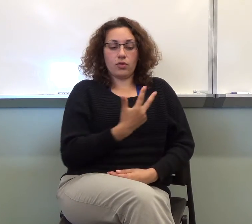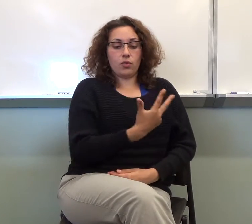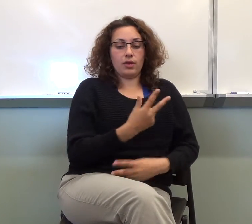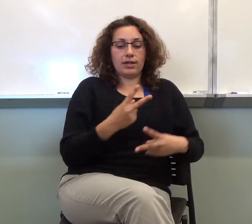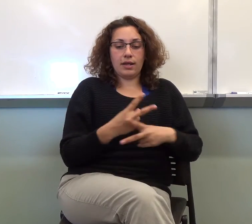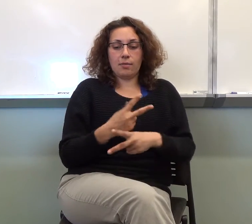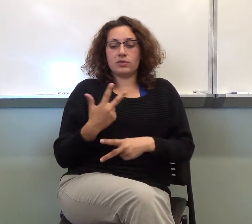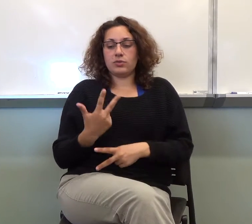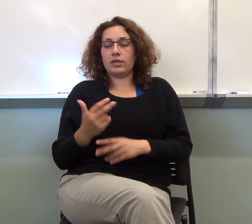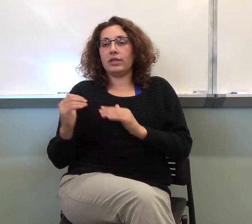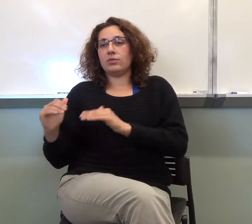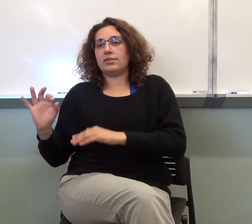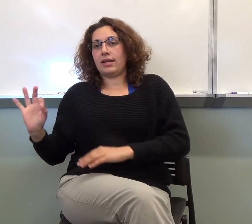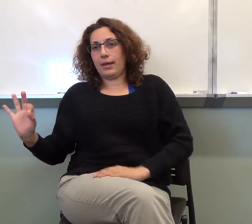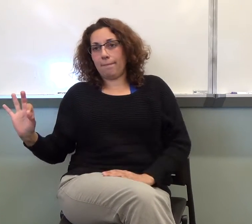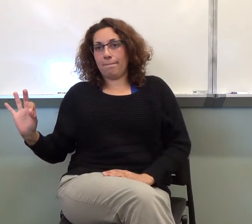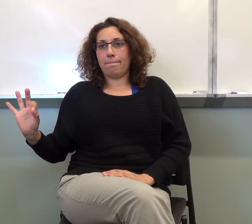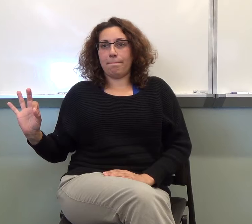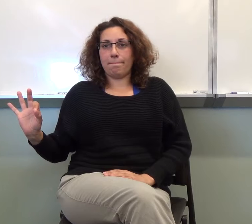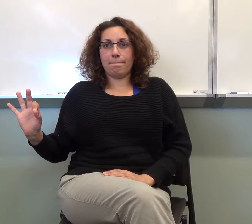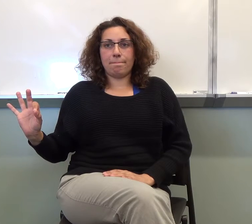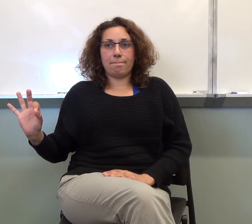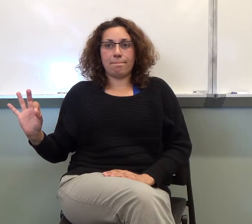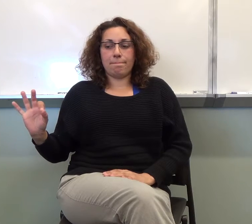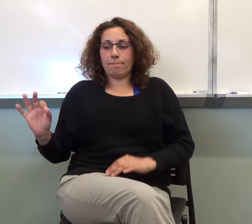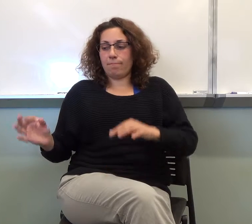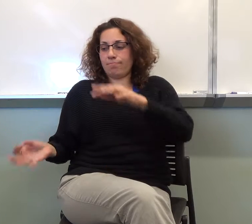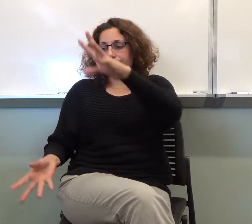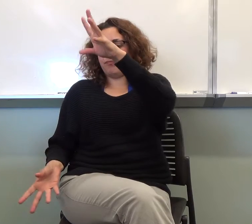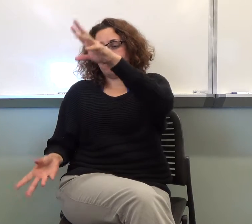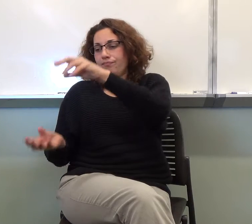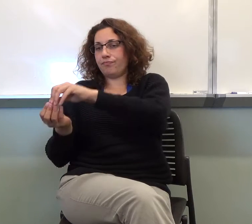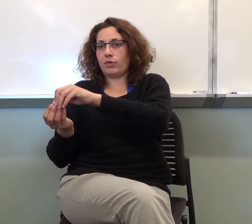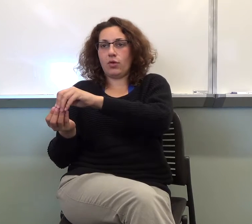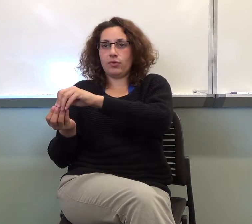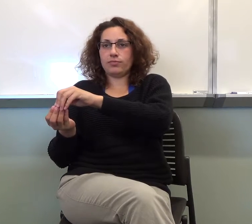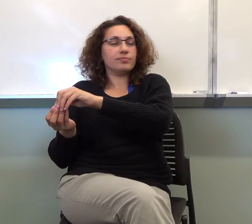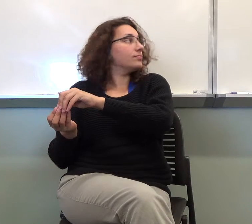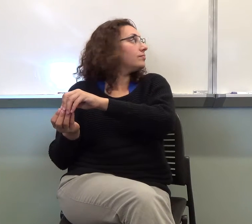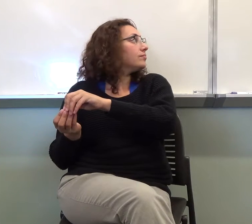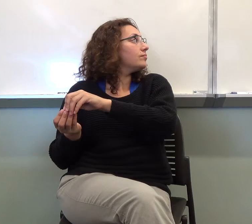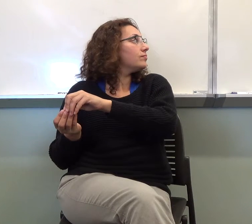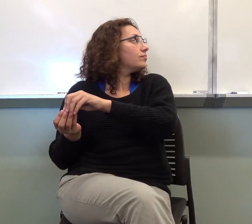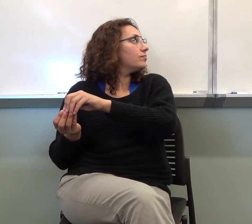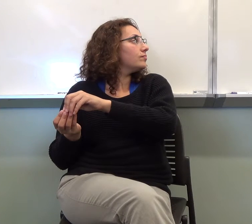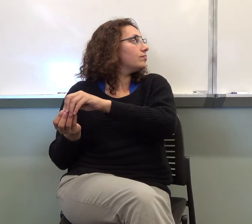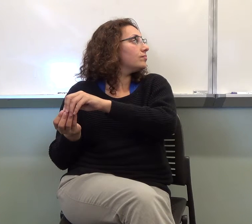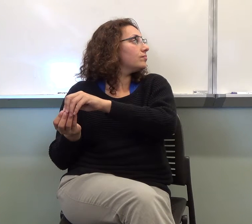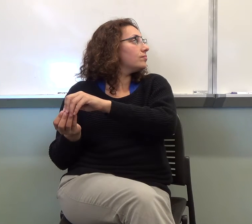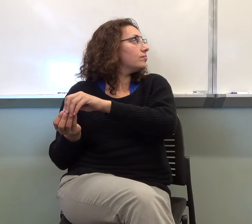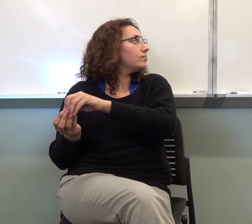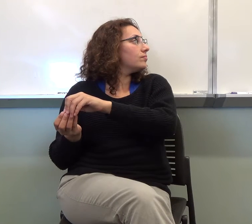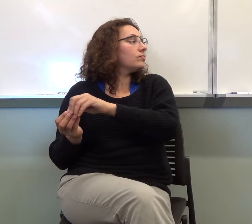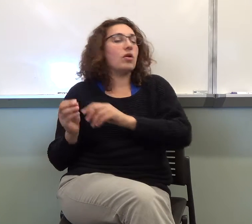9. So you total all that stuff up, and you get 26 and 4 is 30,